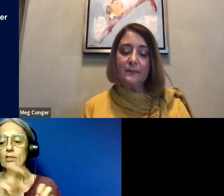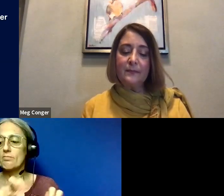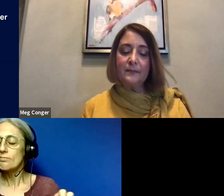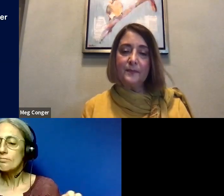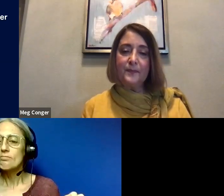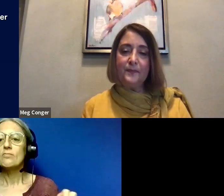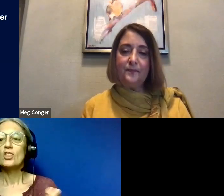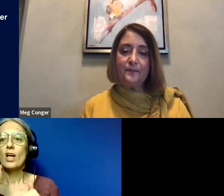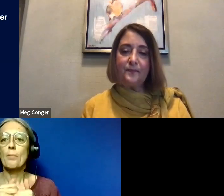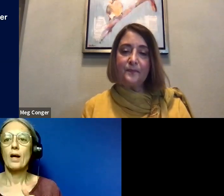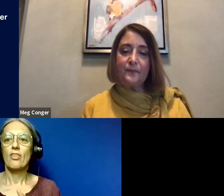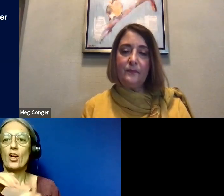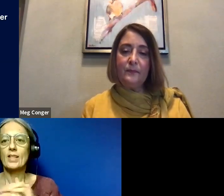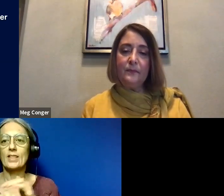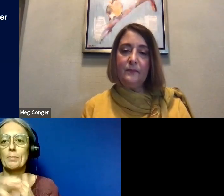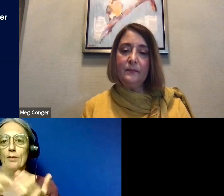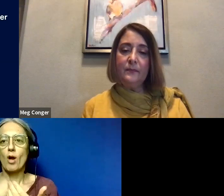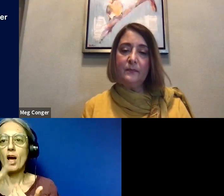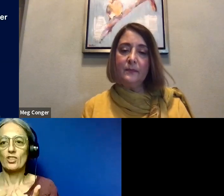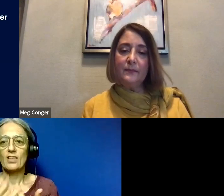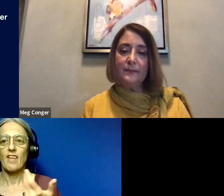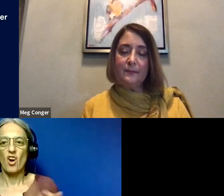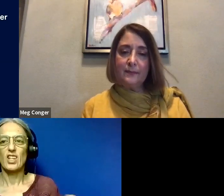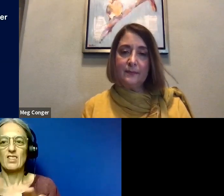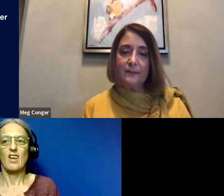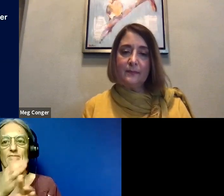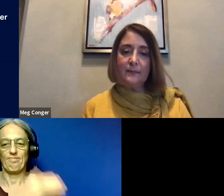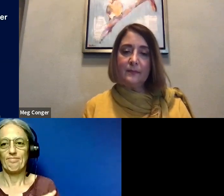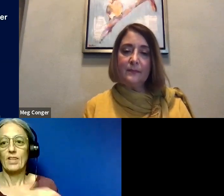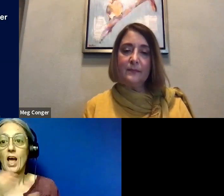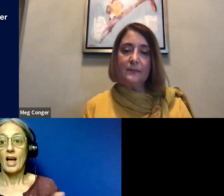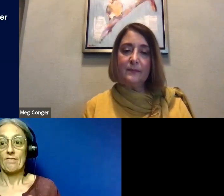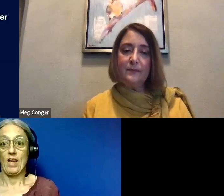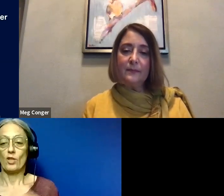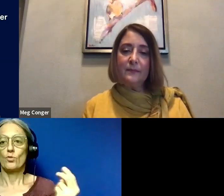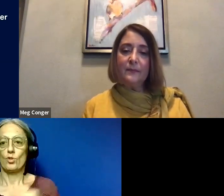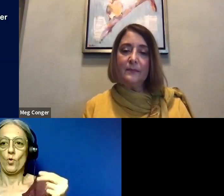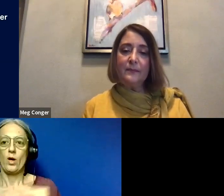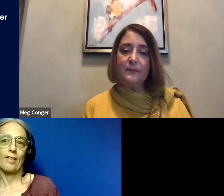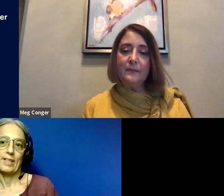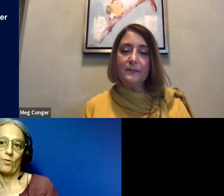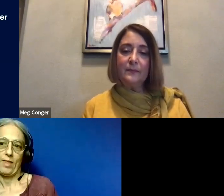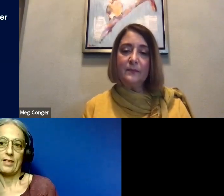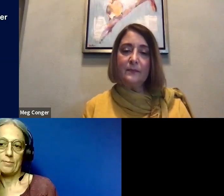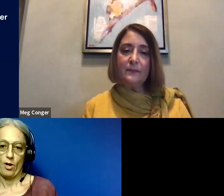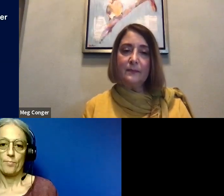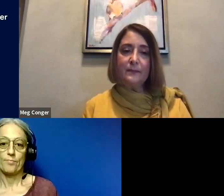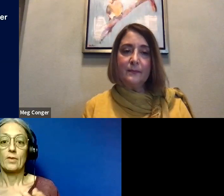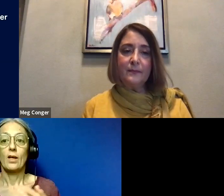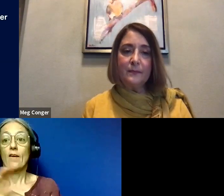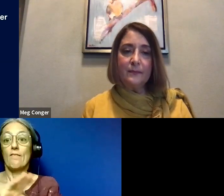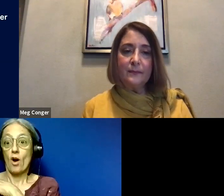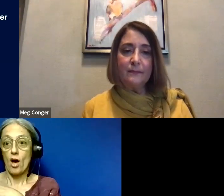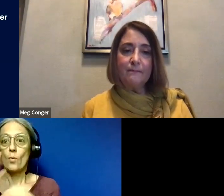done. So I would invite everyone listening to join in on that one as well. We also have an ADA seminar in the